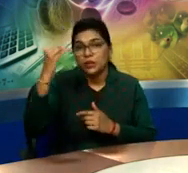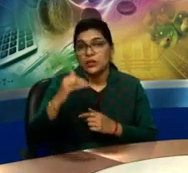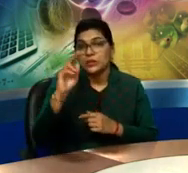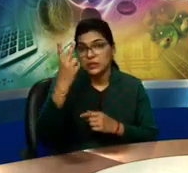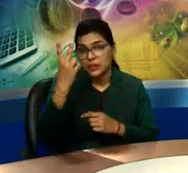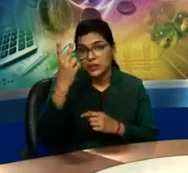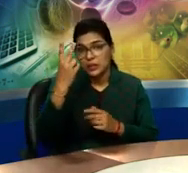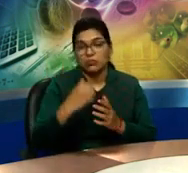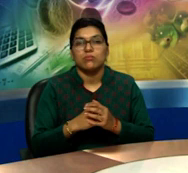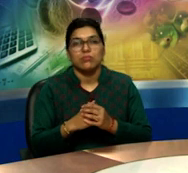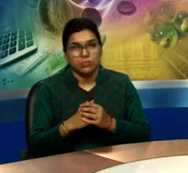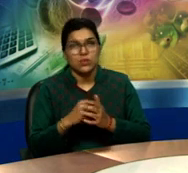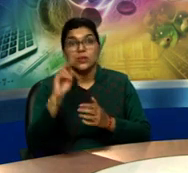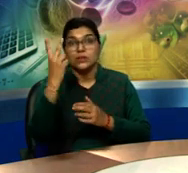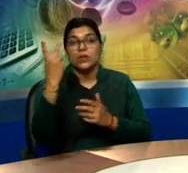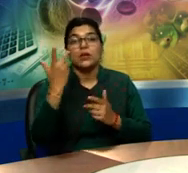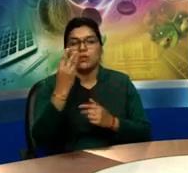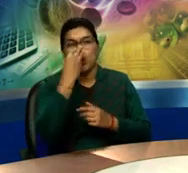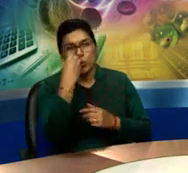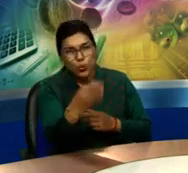irregular and they lack punctuality, they are not on time.